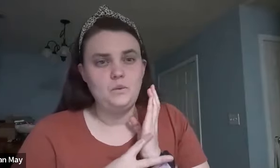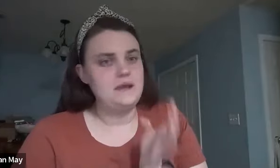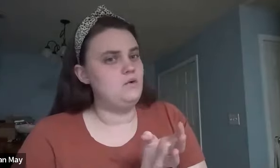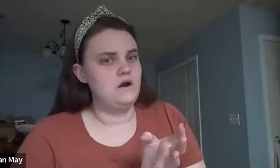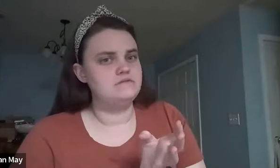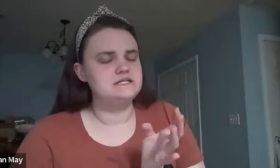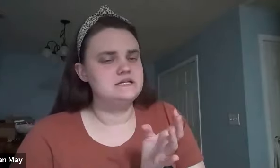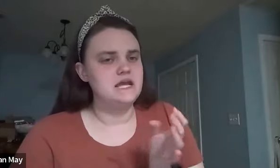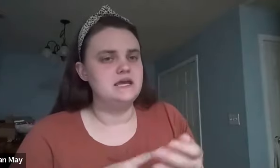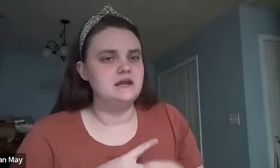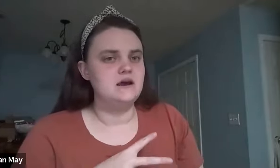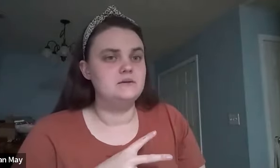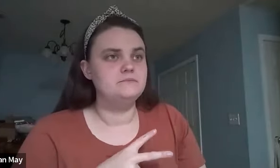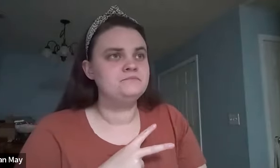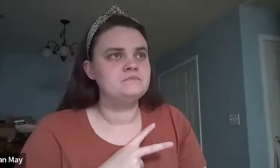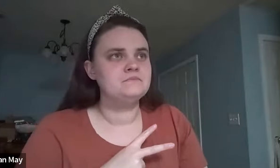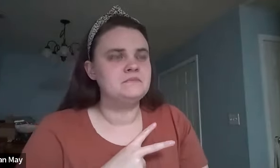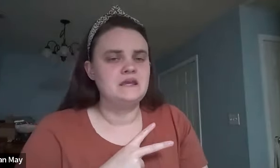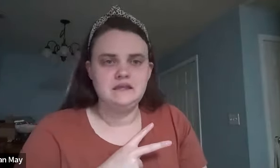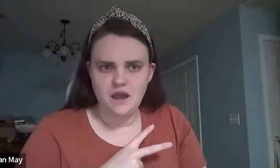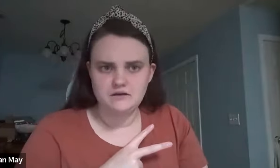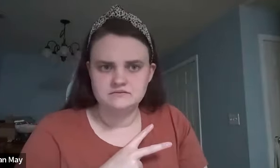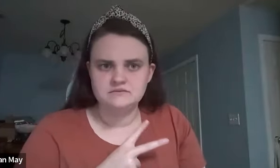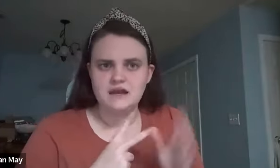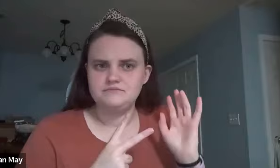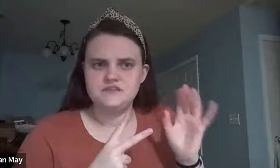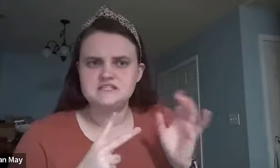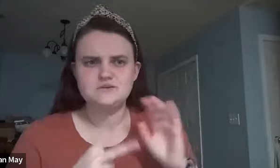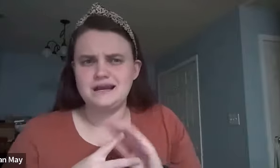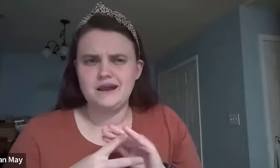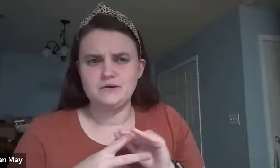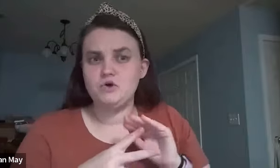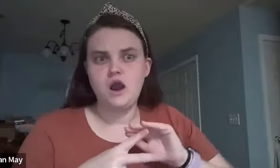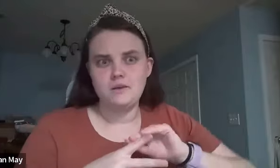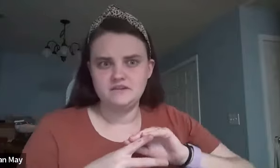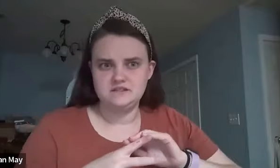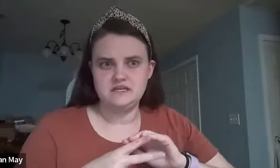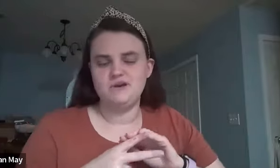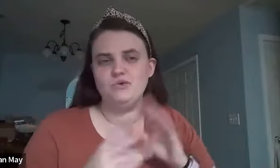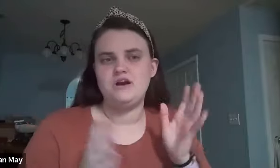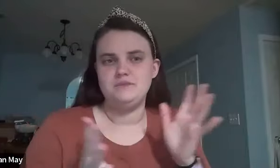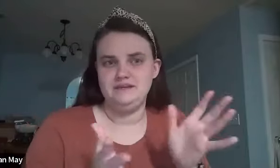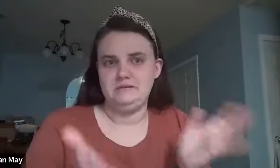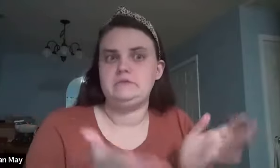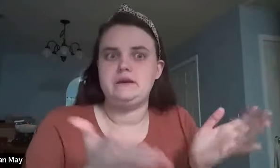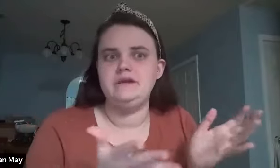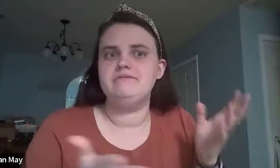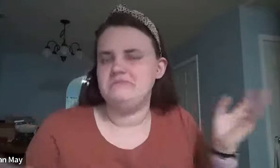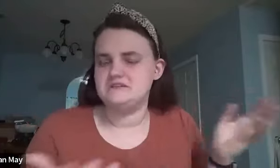way more often. And yeah, this is the one I kind of more commonly see, and I more commonly like recommend this